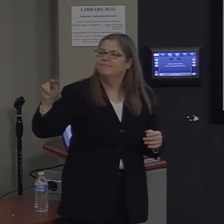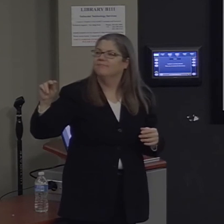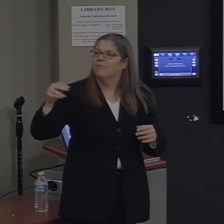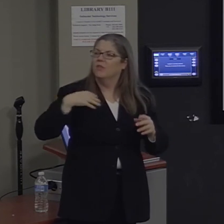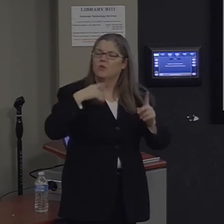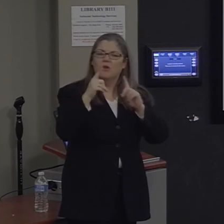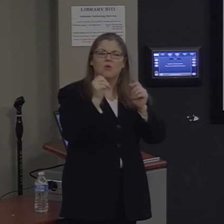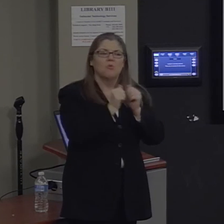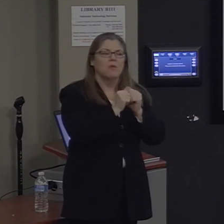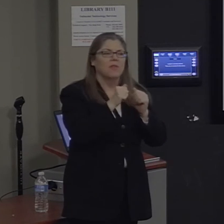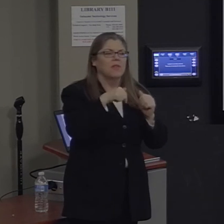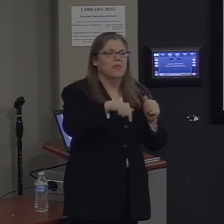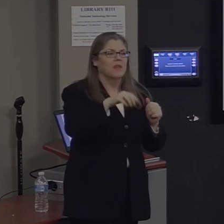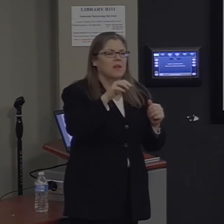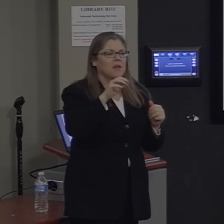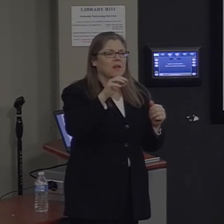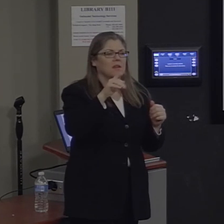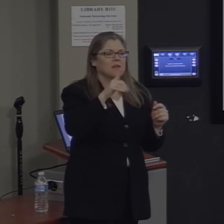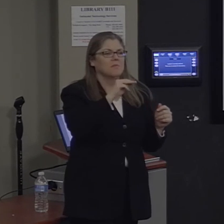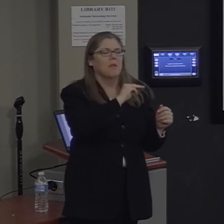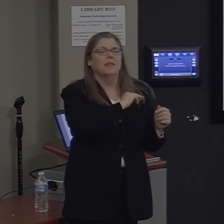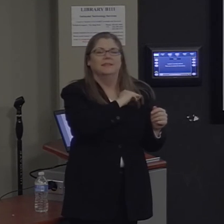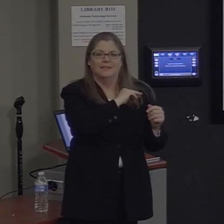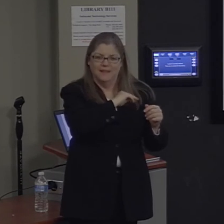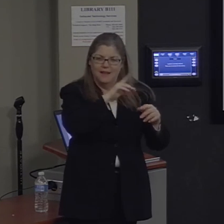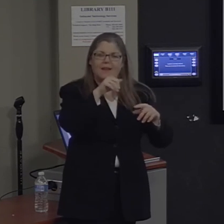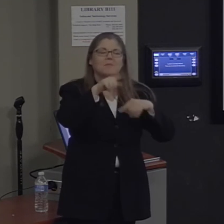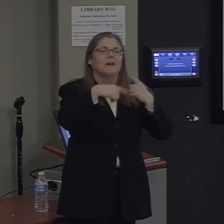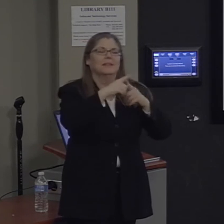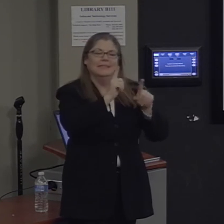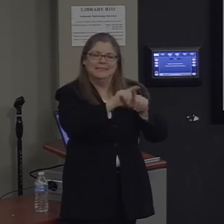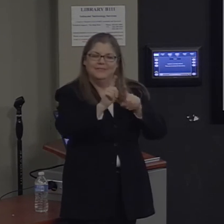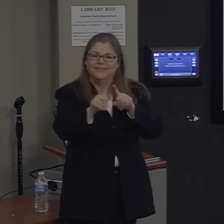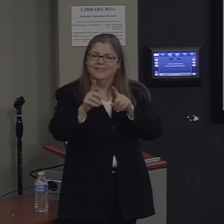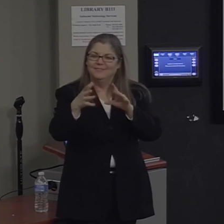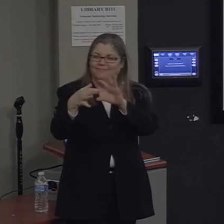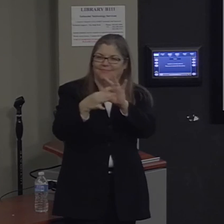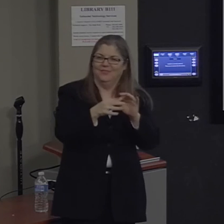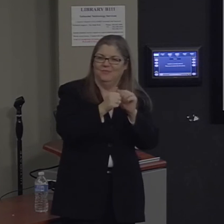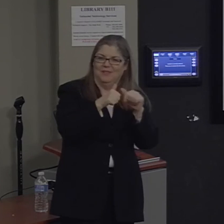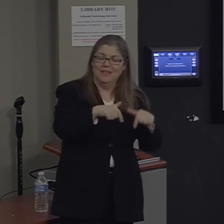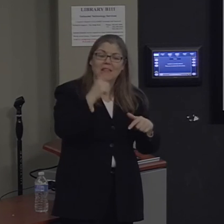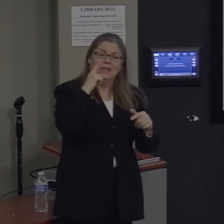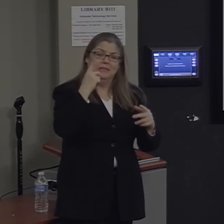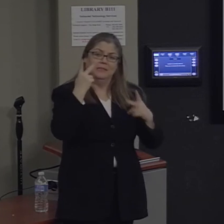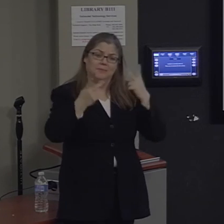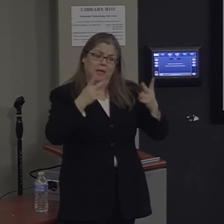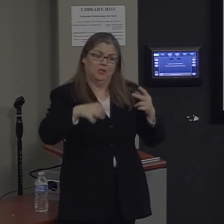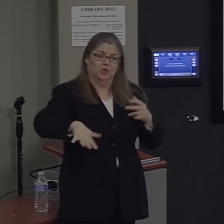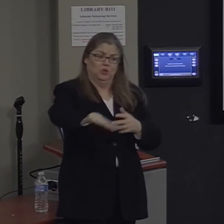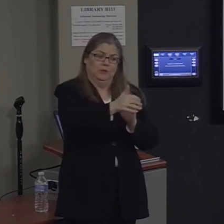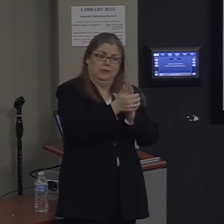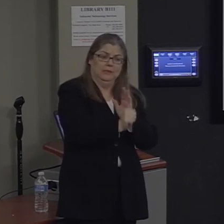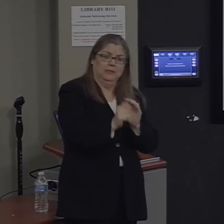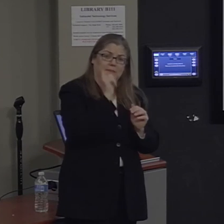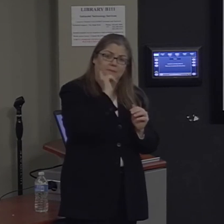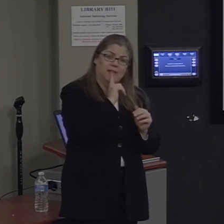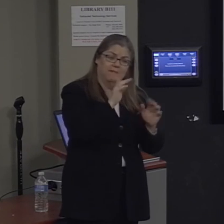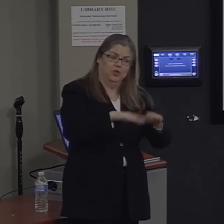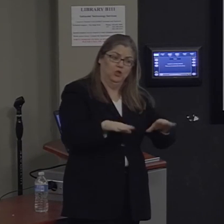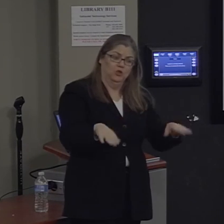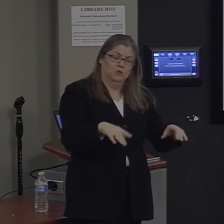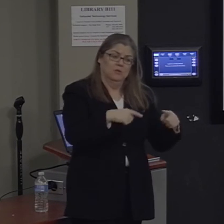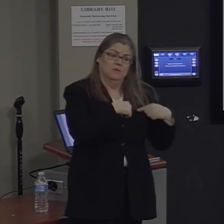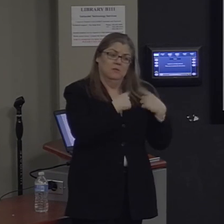Melissa's seminar about a variety of questions connected to this. I think the spatial skills of deaf children have been